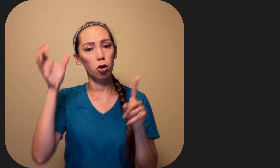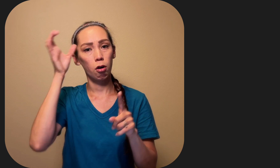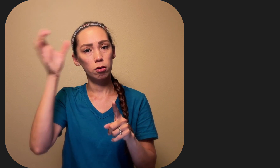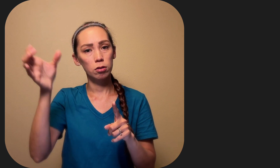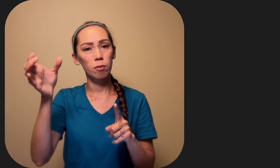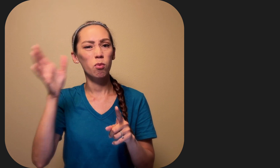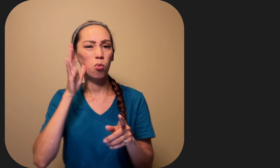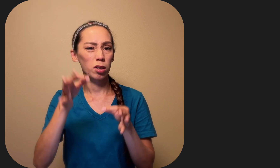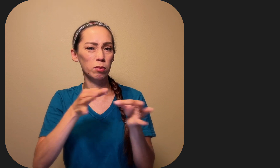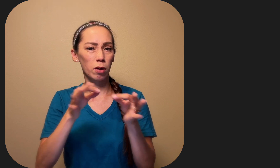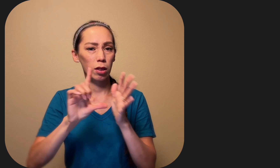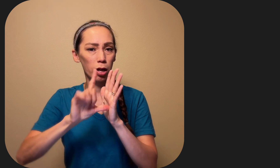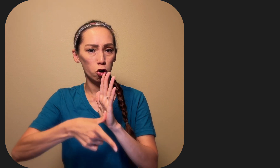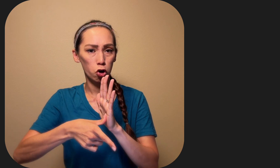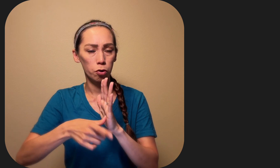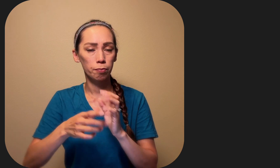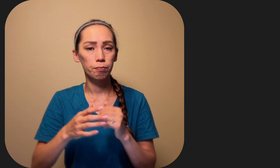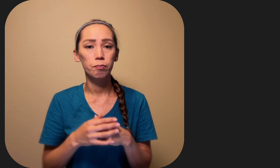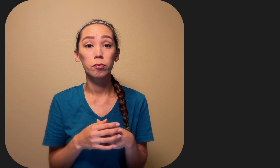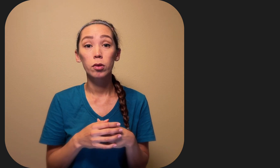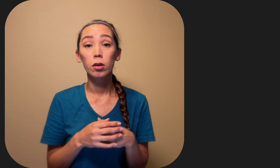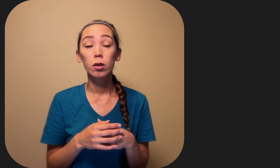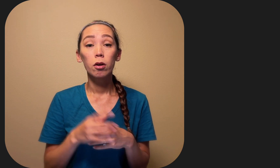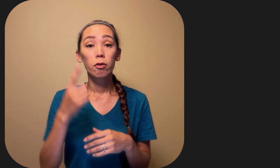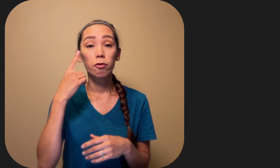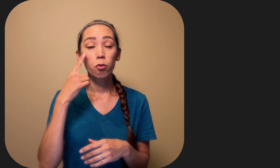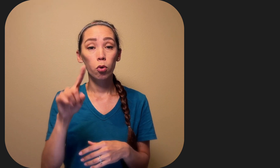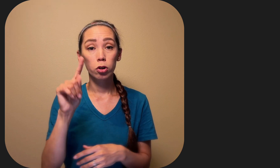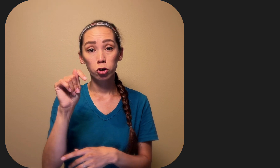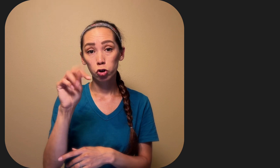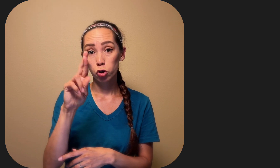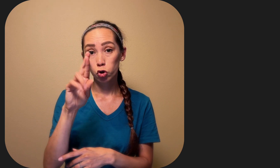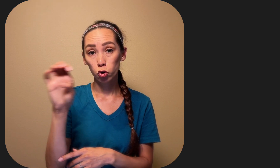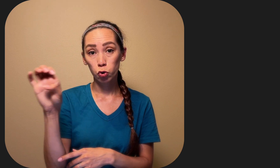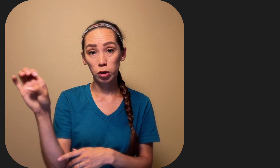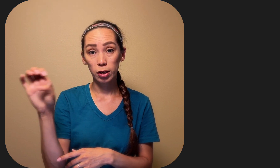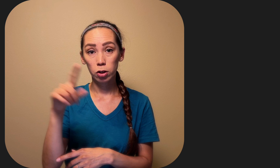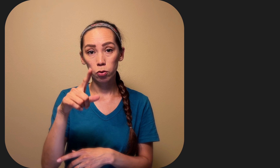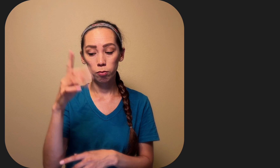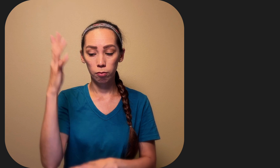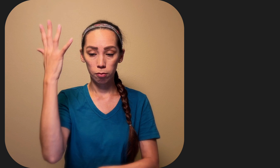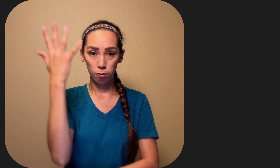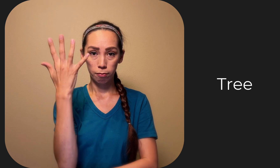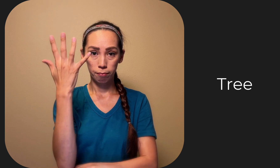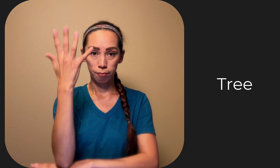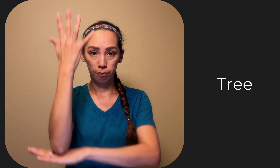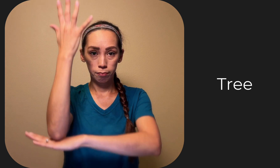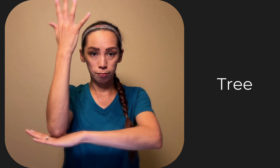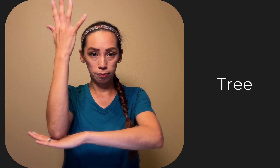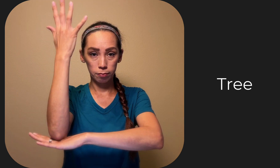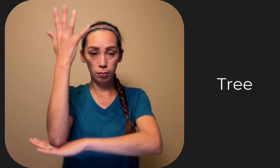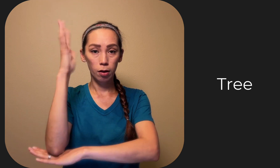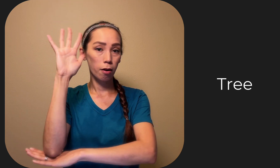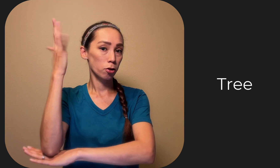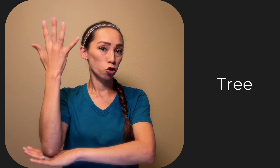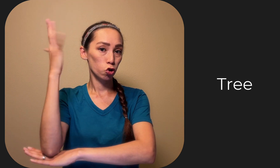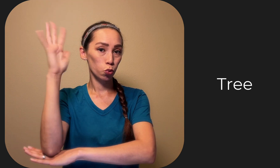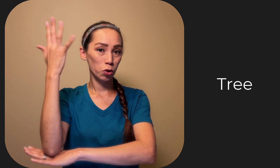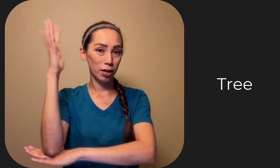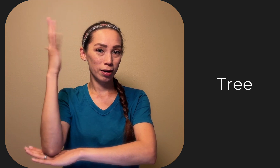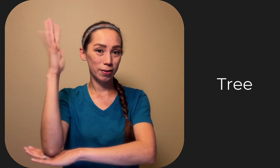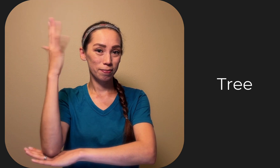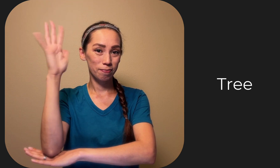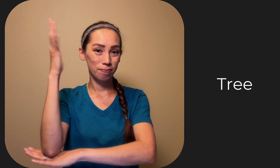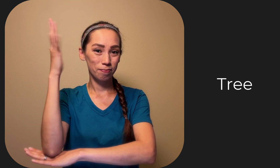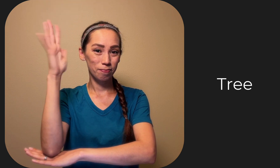of things in the future. Next sign is tree. You would take your 5, and this is your entire arm. You